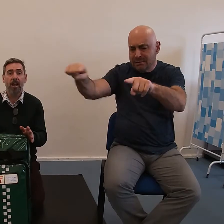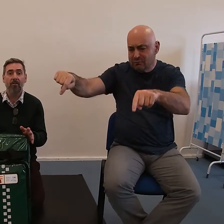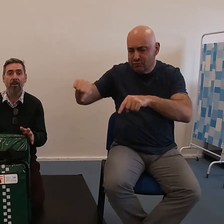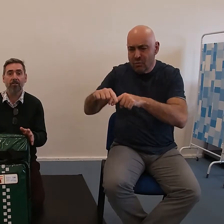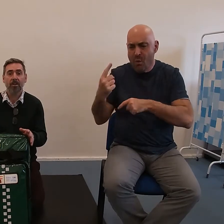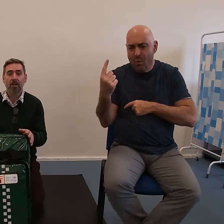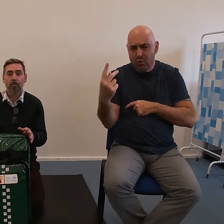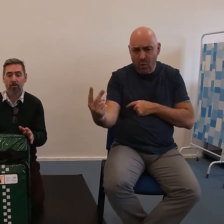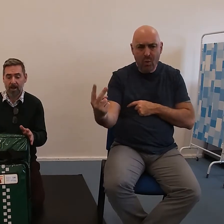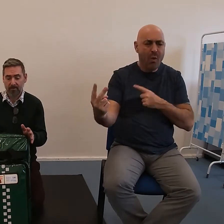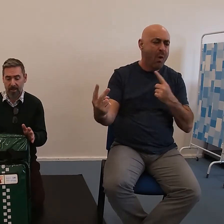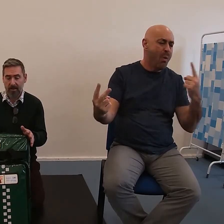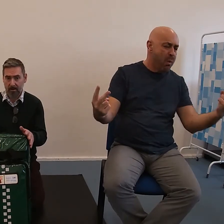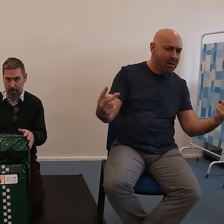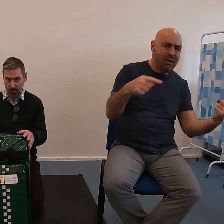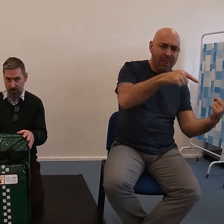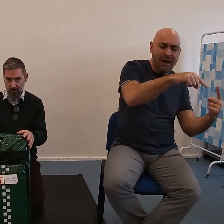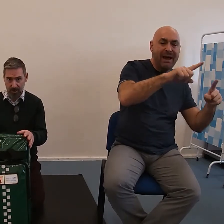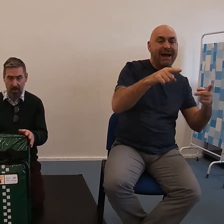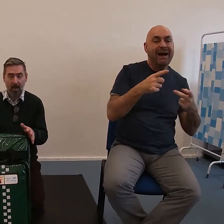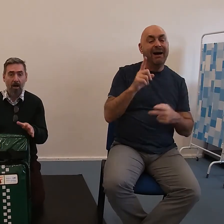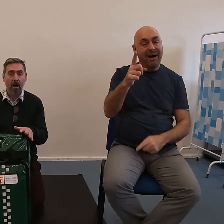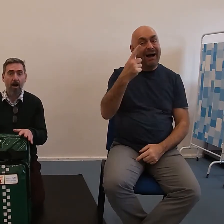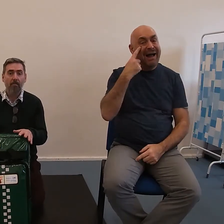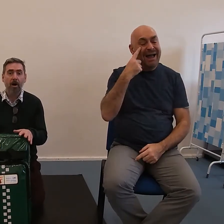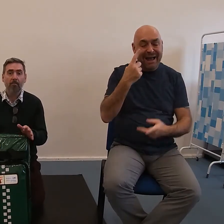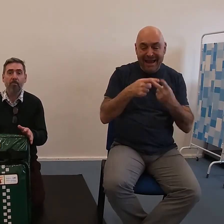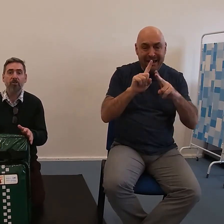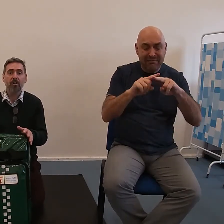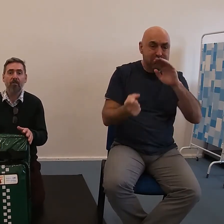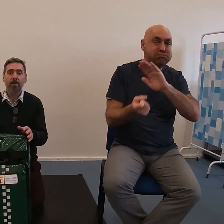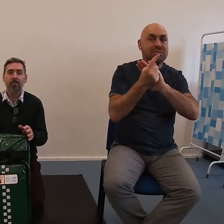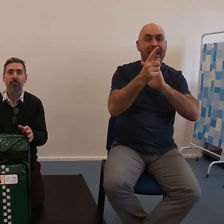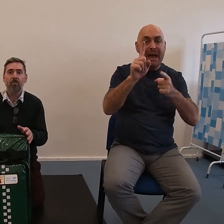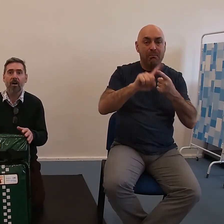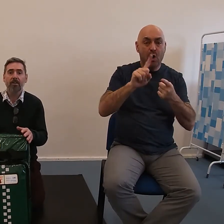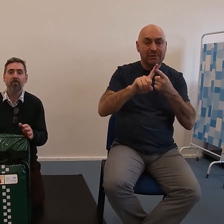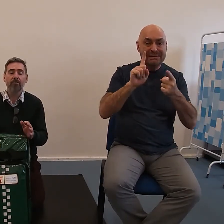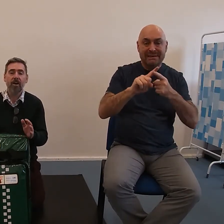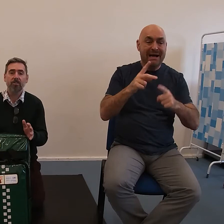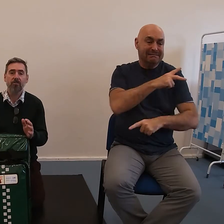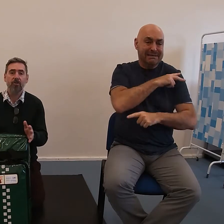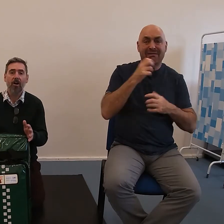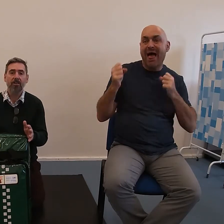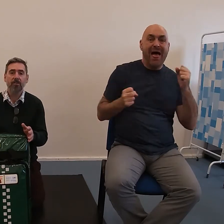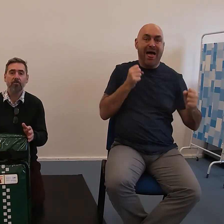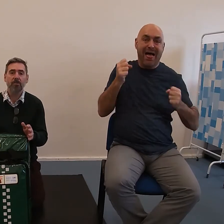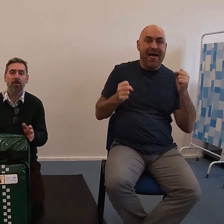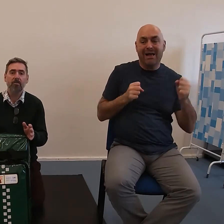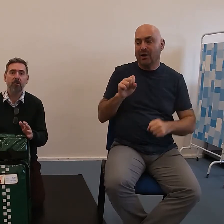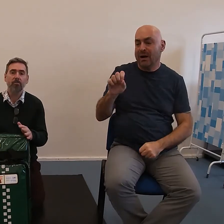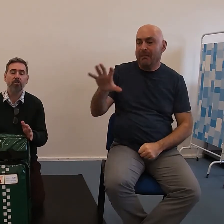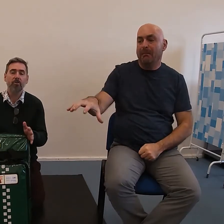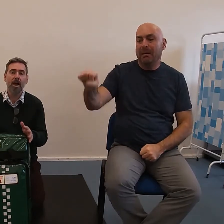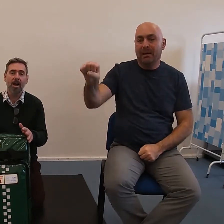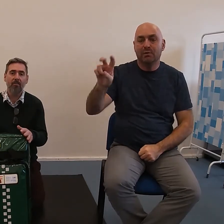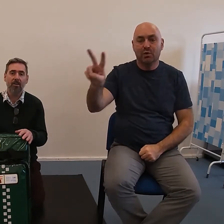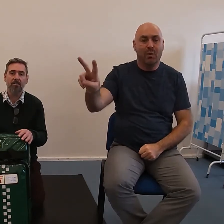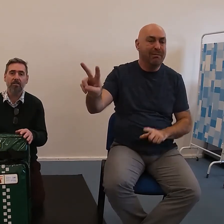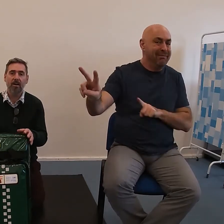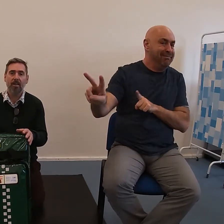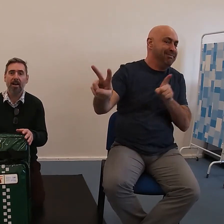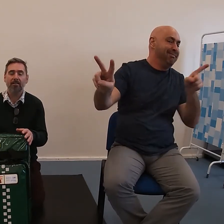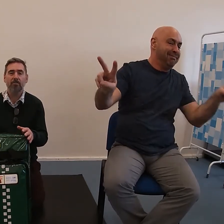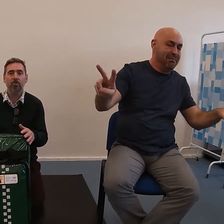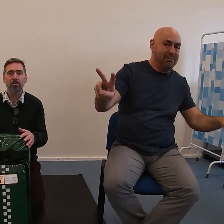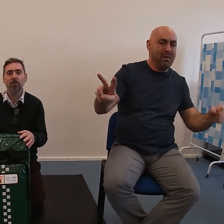2 different areas, which meant that in an emergency a member of staff would have to run and fetch 3 items from 2